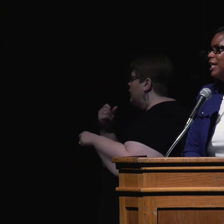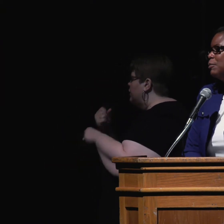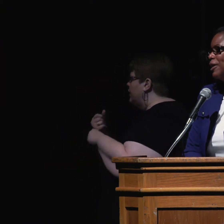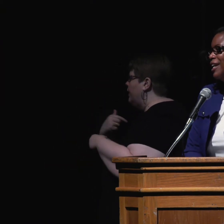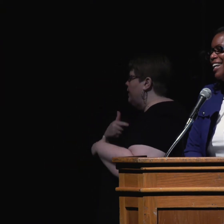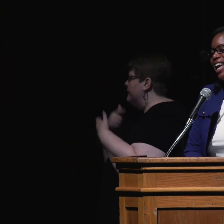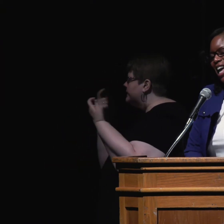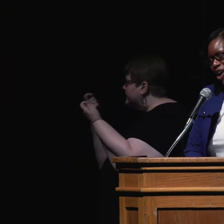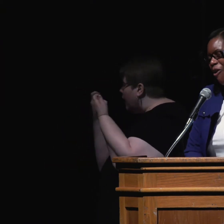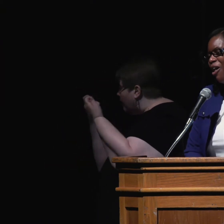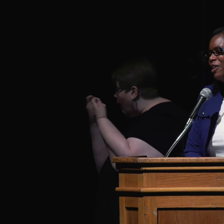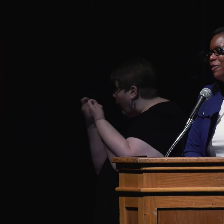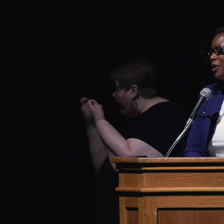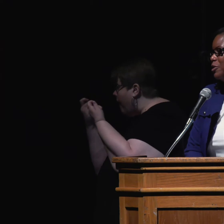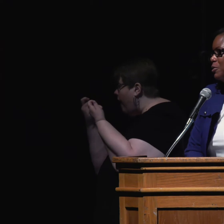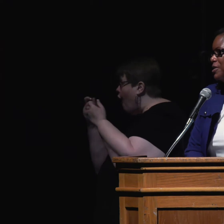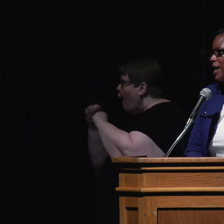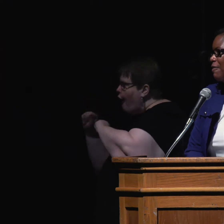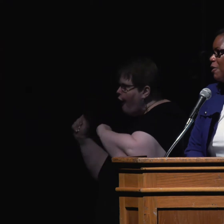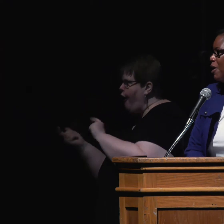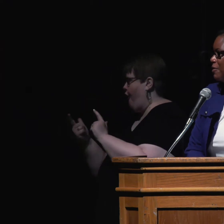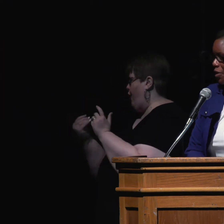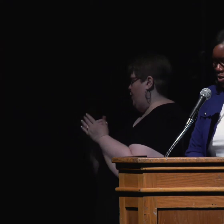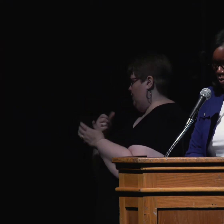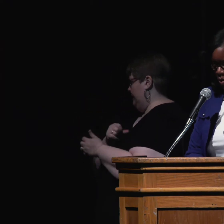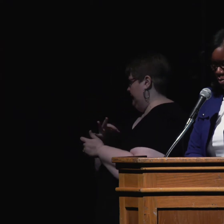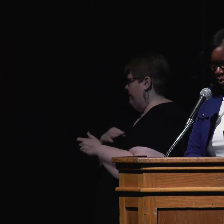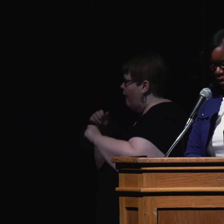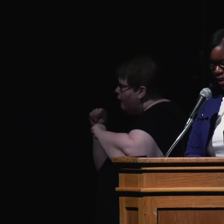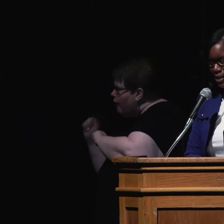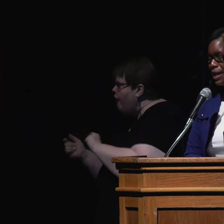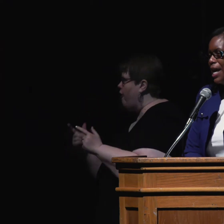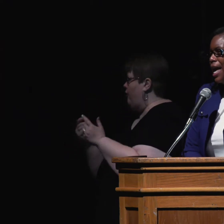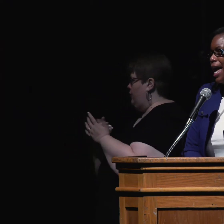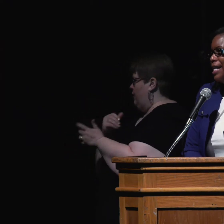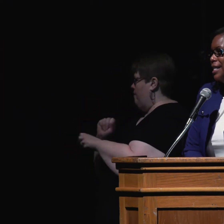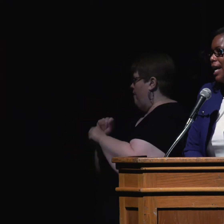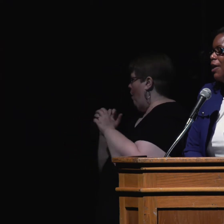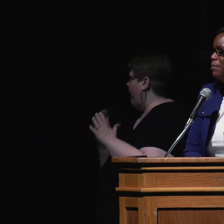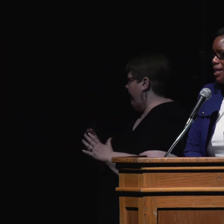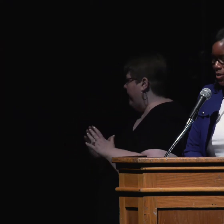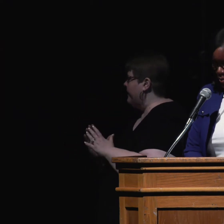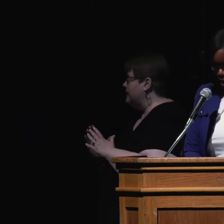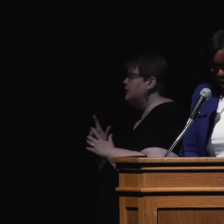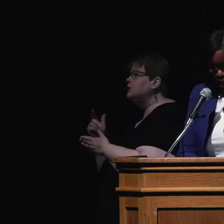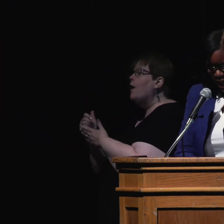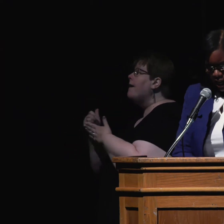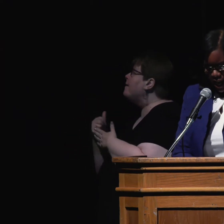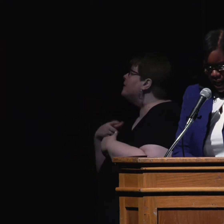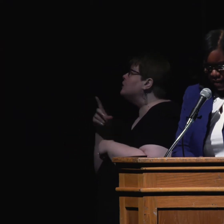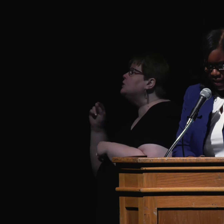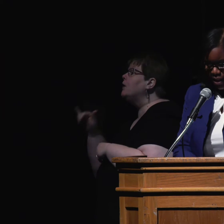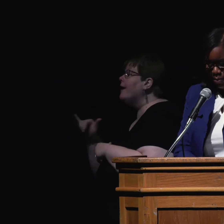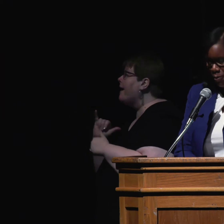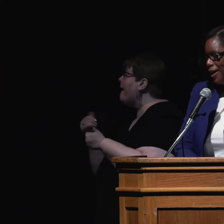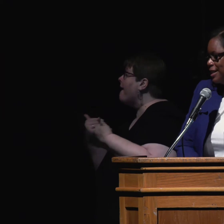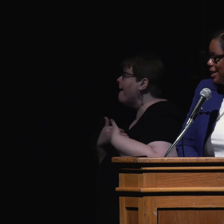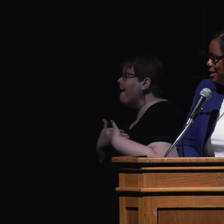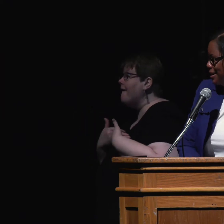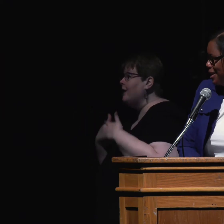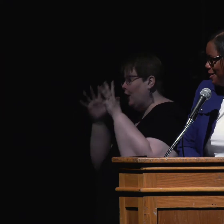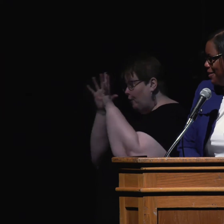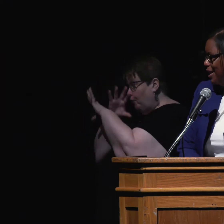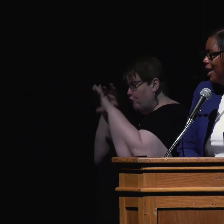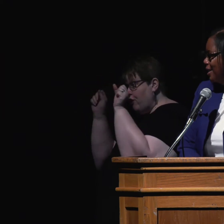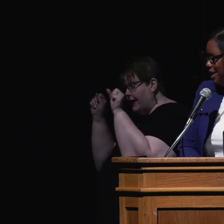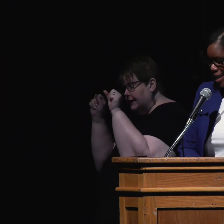are celebrating all of our new staff, all of our new employees. And to help me do that, I have the